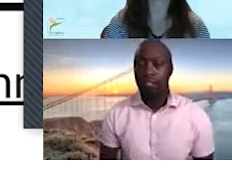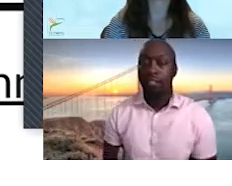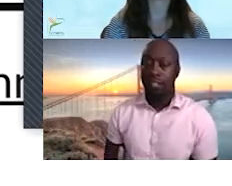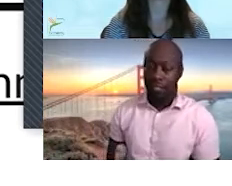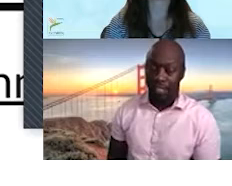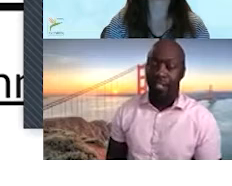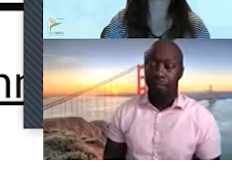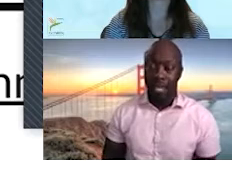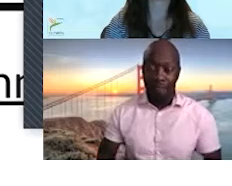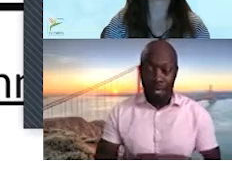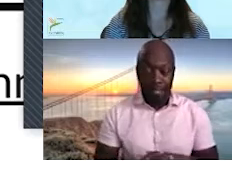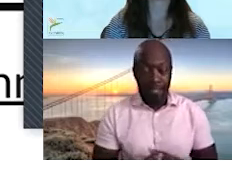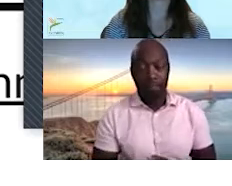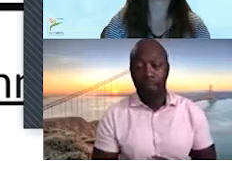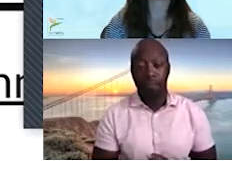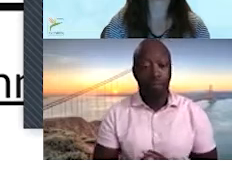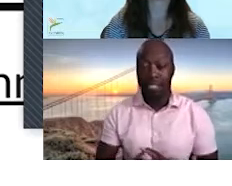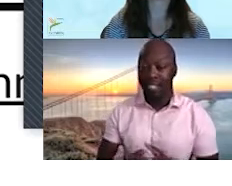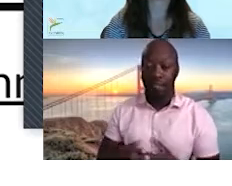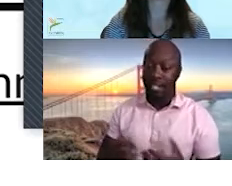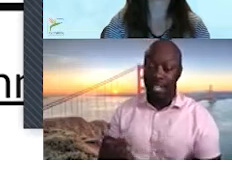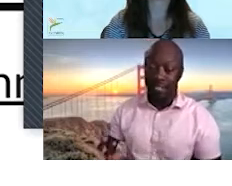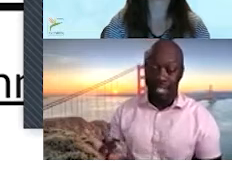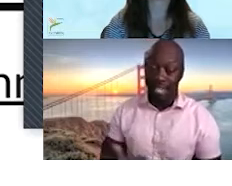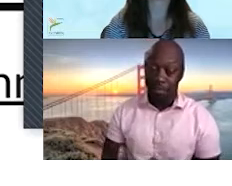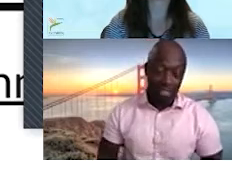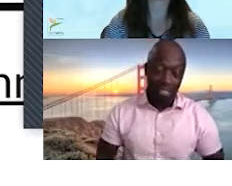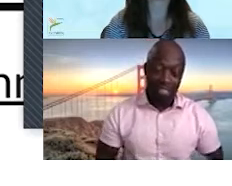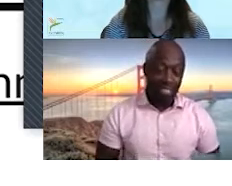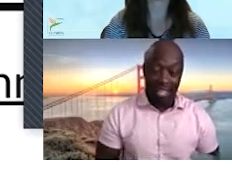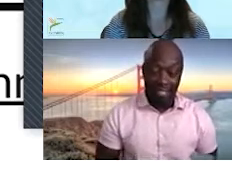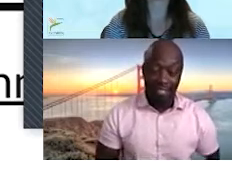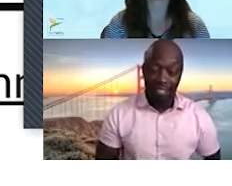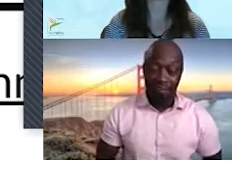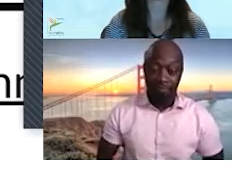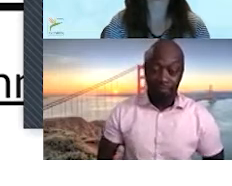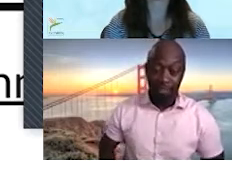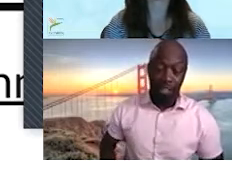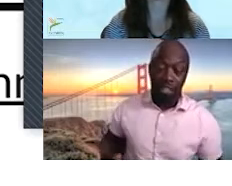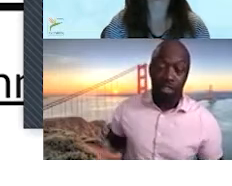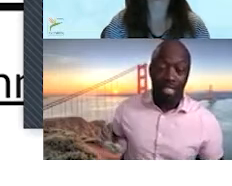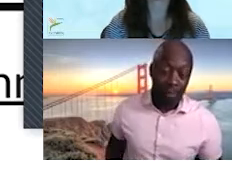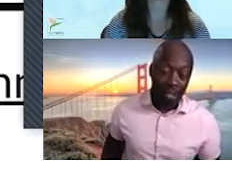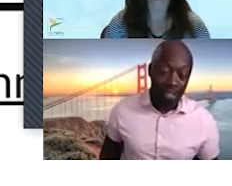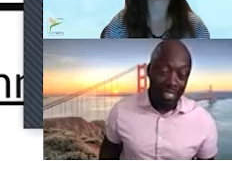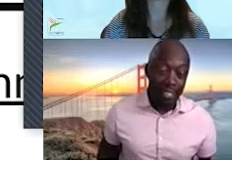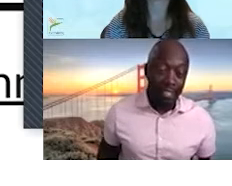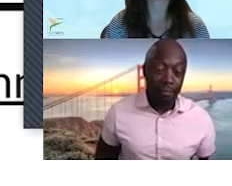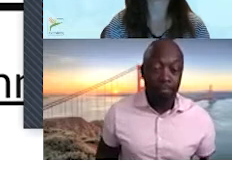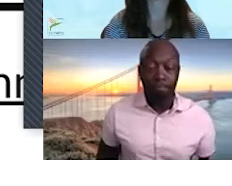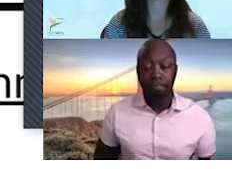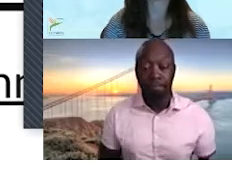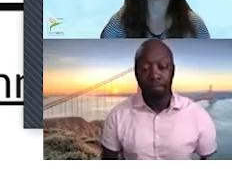Animals, a lot of you may have pets. Feel free to give the animal a sign. Dog is usually a pat on the